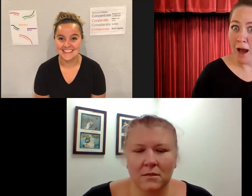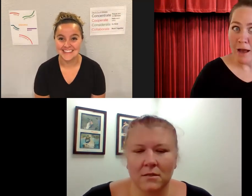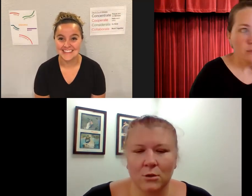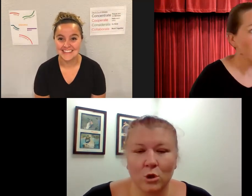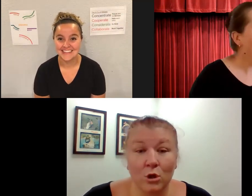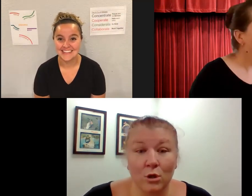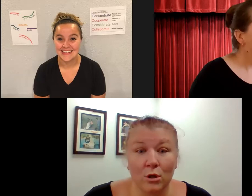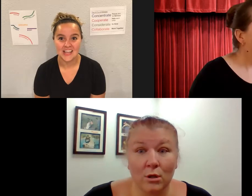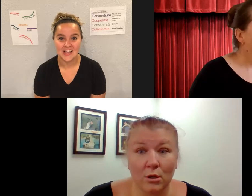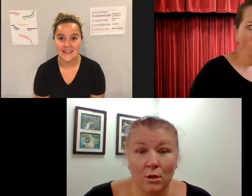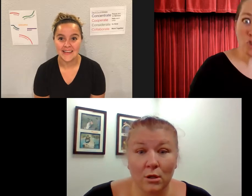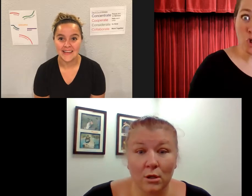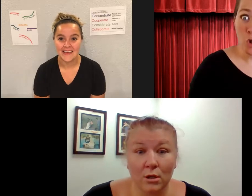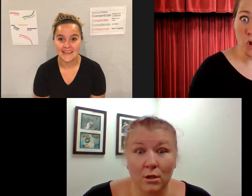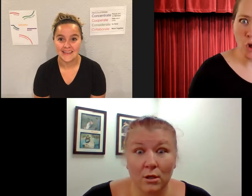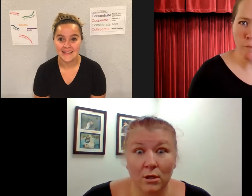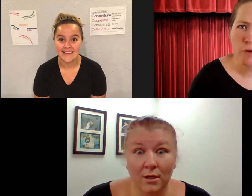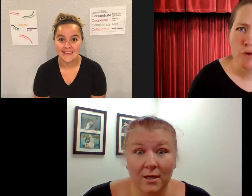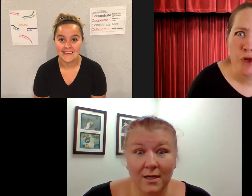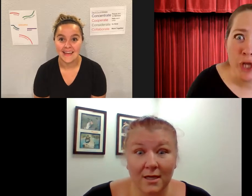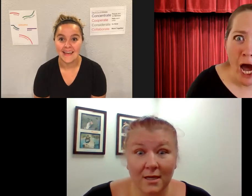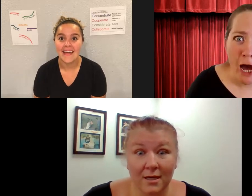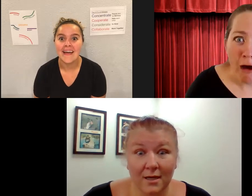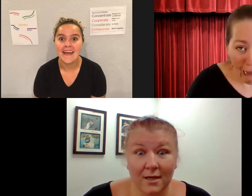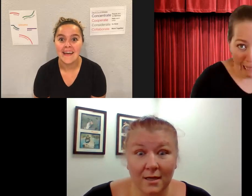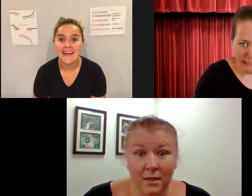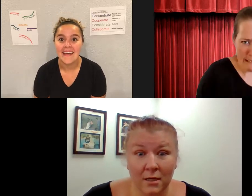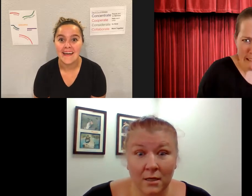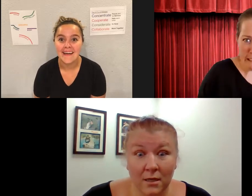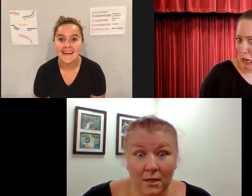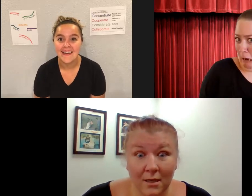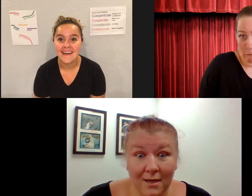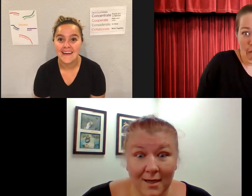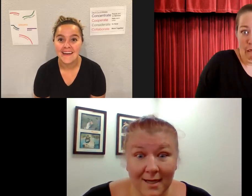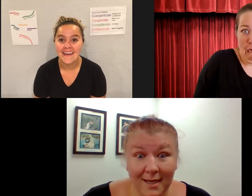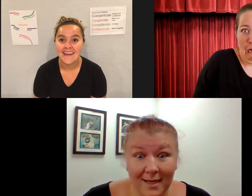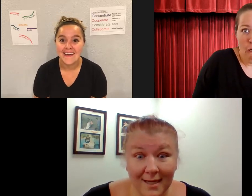Juma? Juma? Juma? Juma?